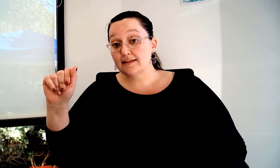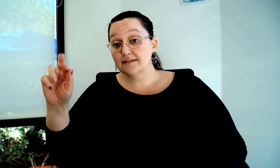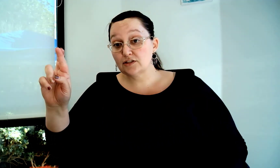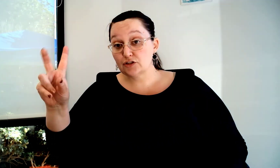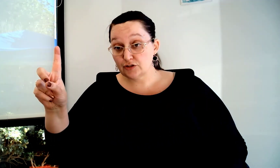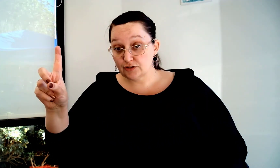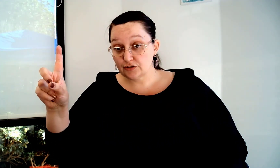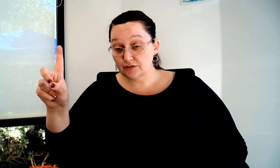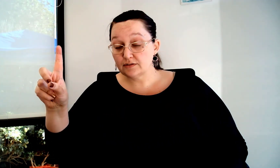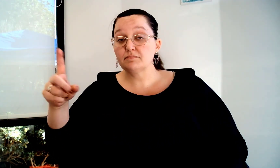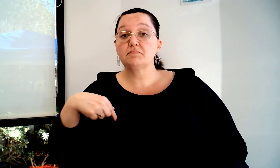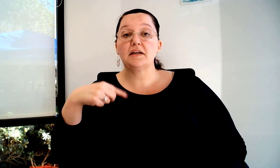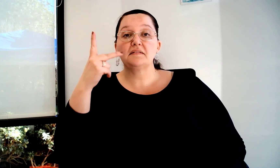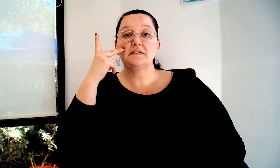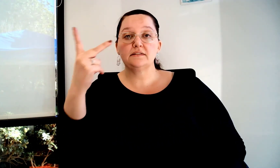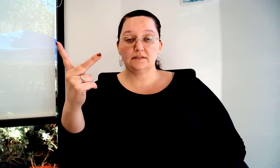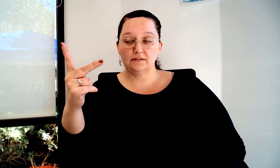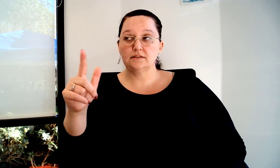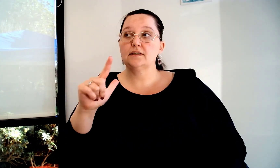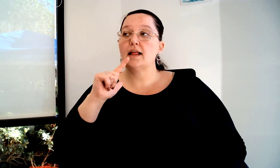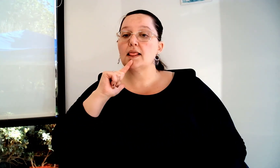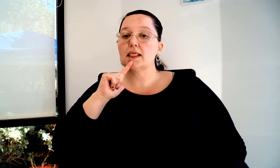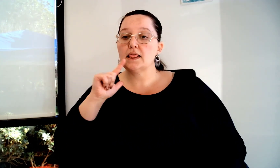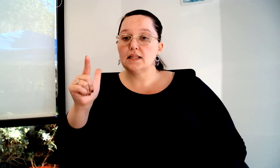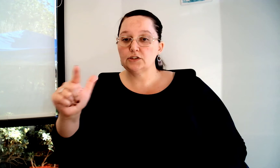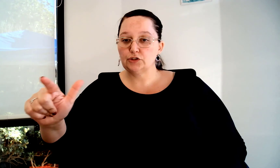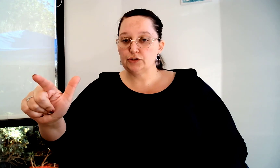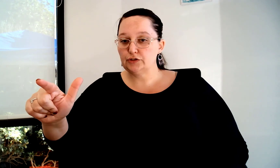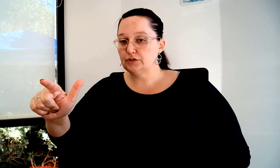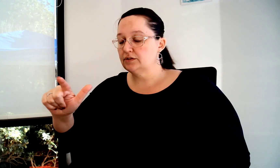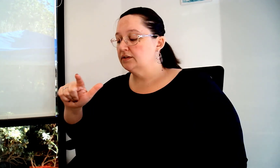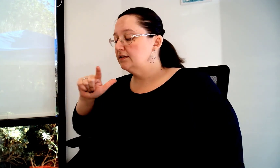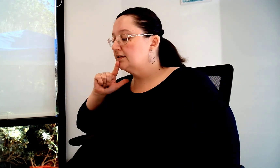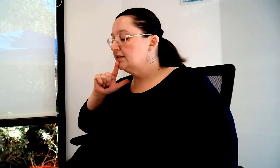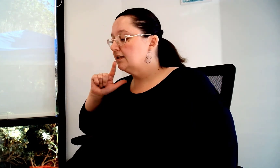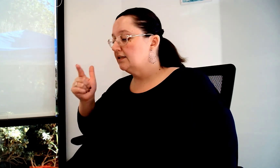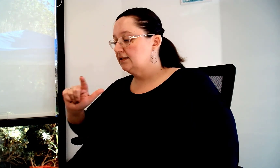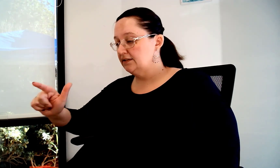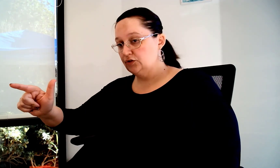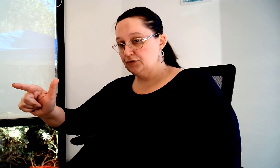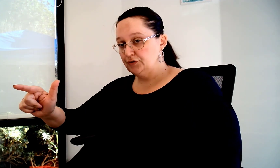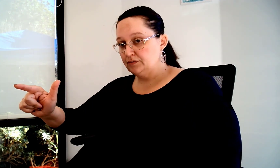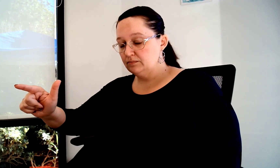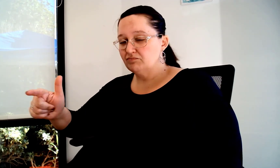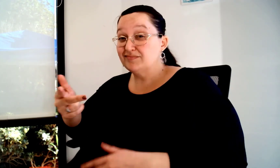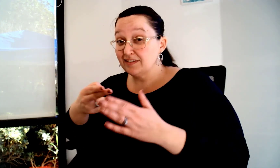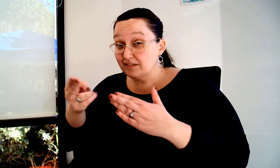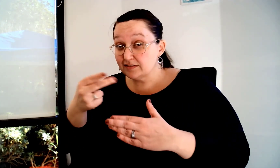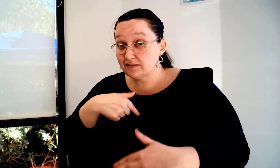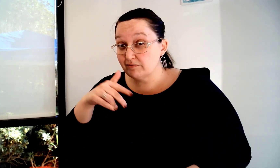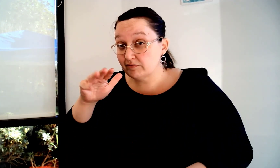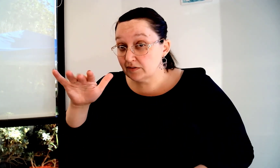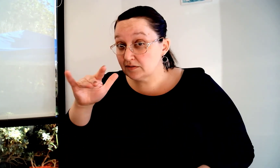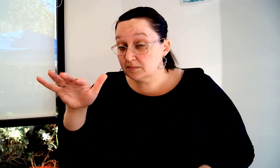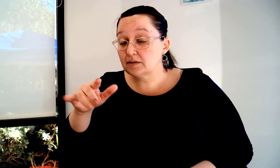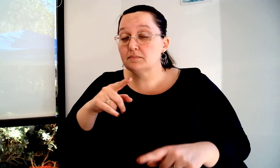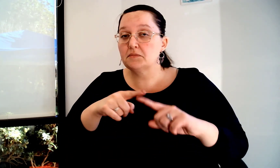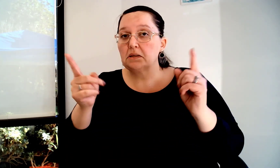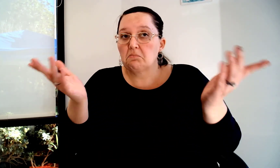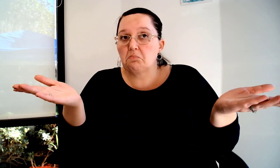Lizard, you can finger spell it, but I've seen lizard signed like snake but with an L. I honestly finger spell